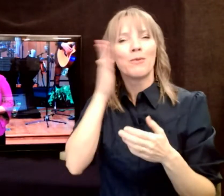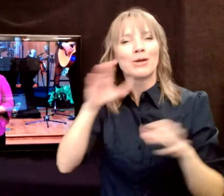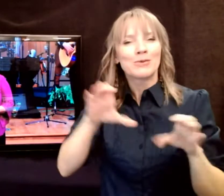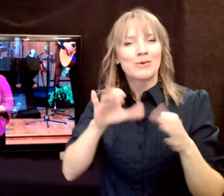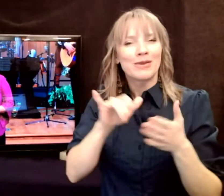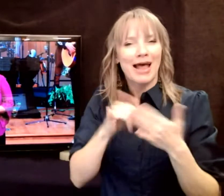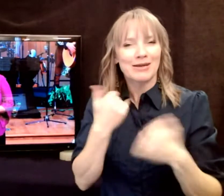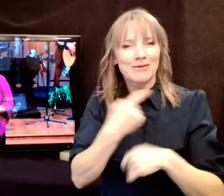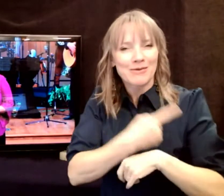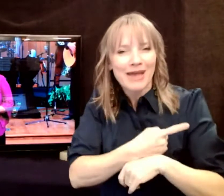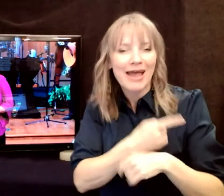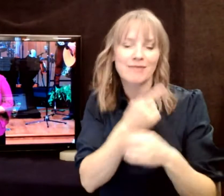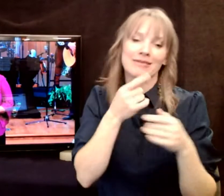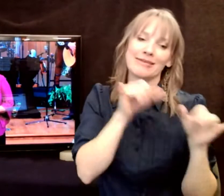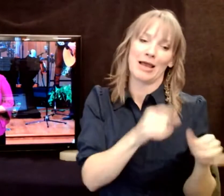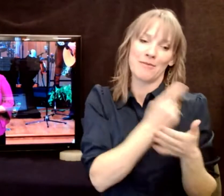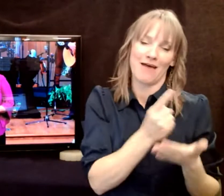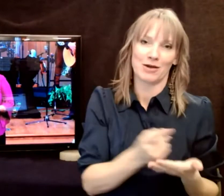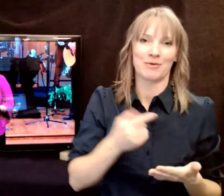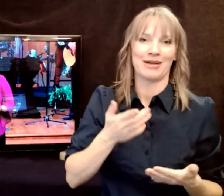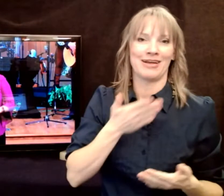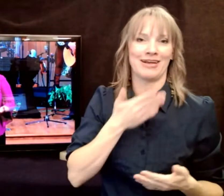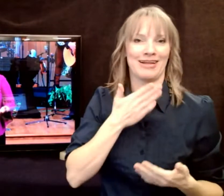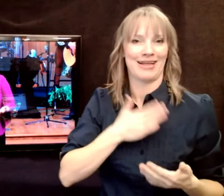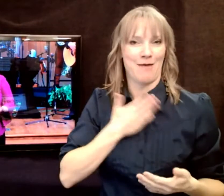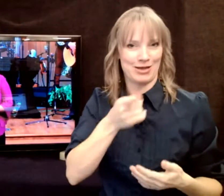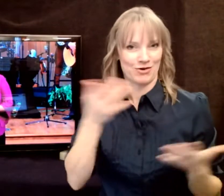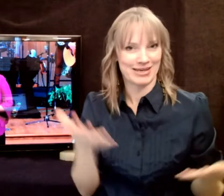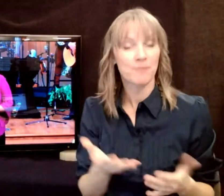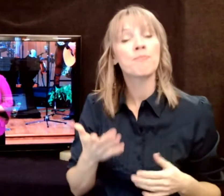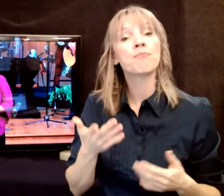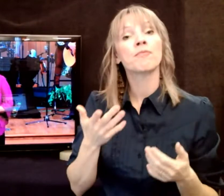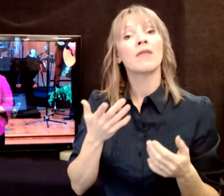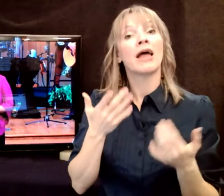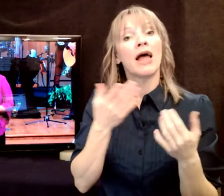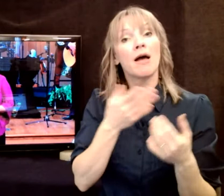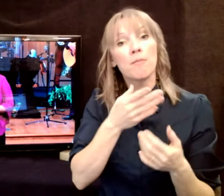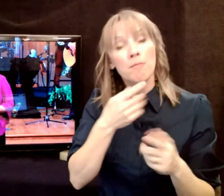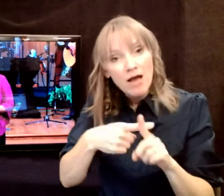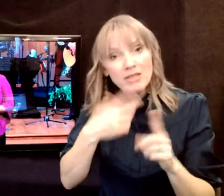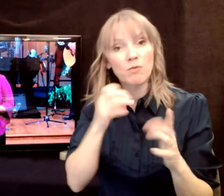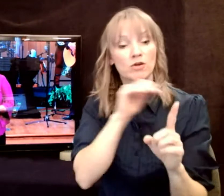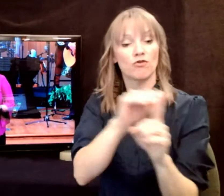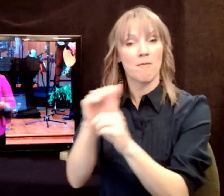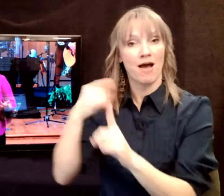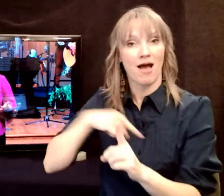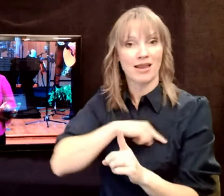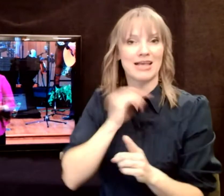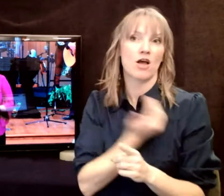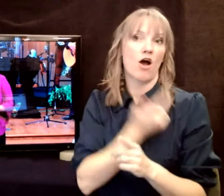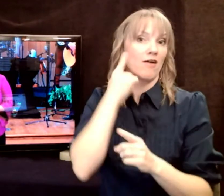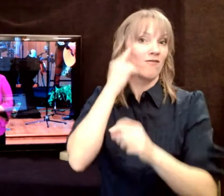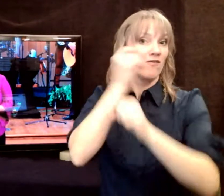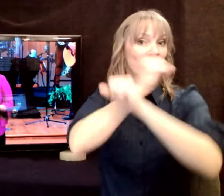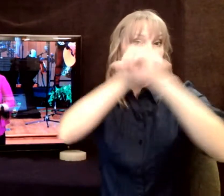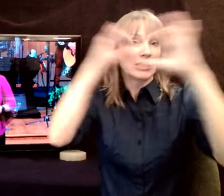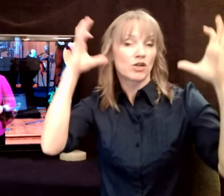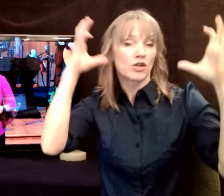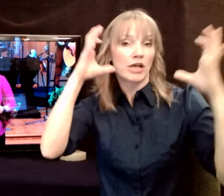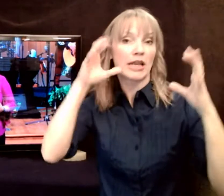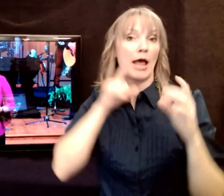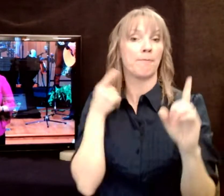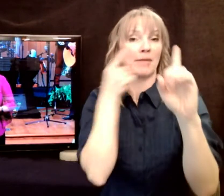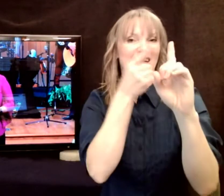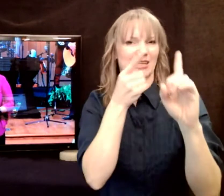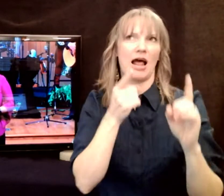every week, and we're so grateful you're here. And I want to remind us all of our vision and mission. I really love anchoring myself in